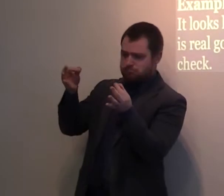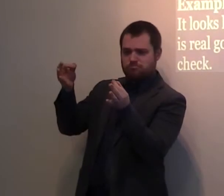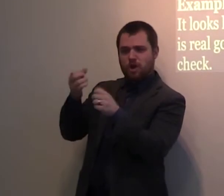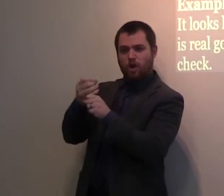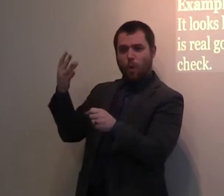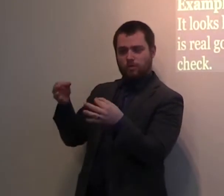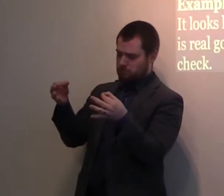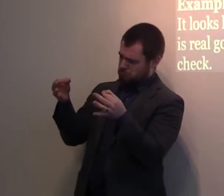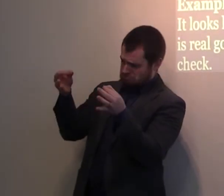It looks like gold,